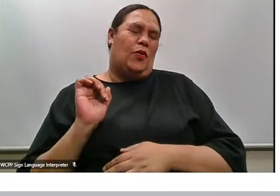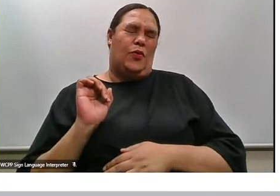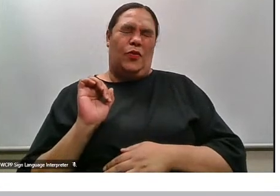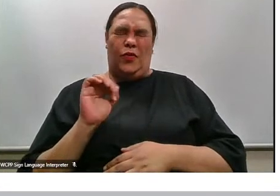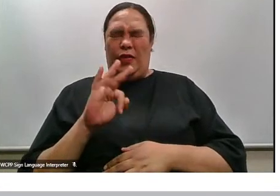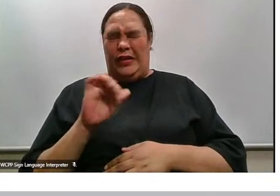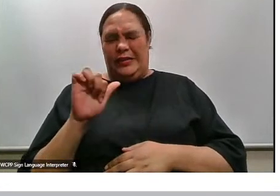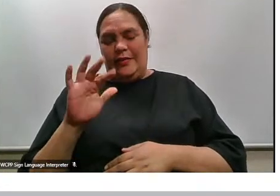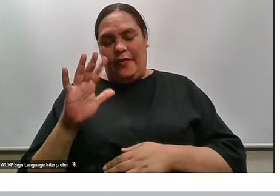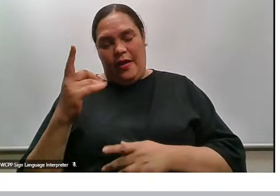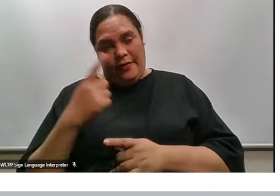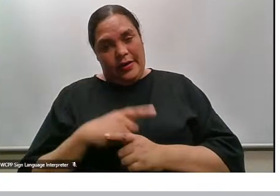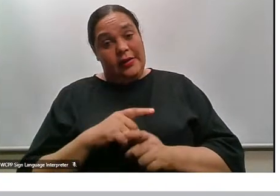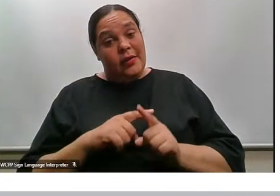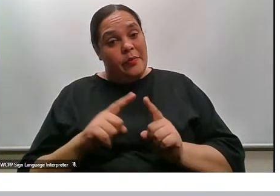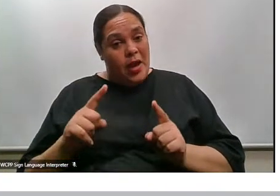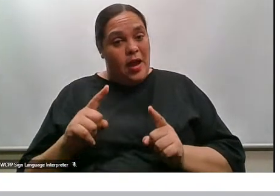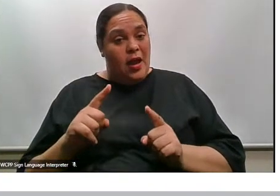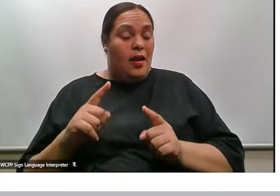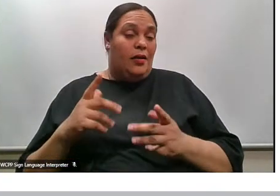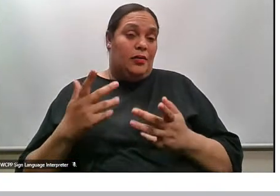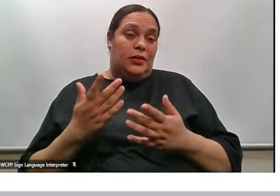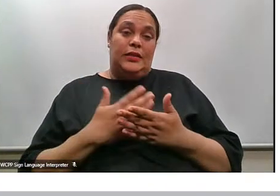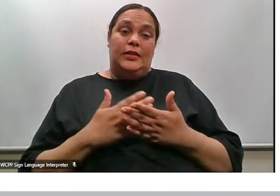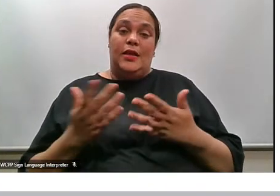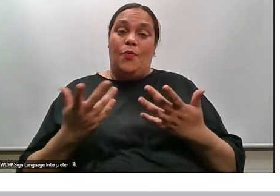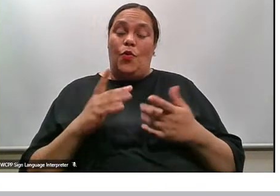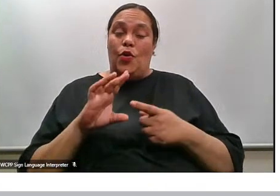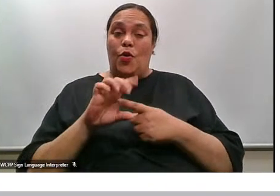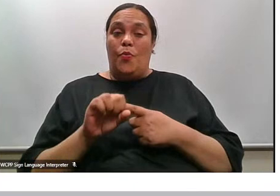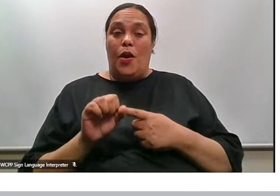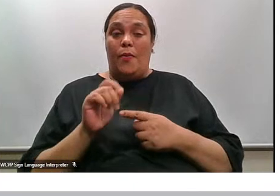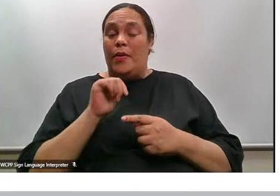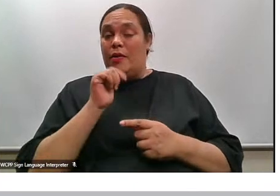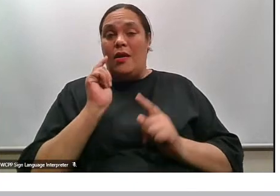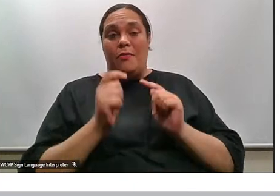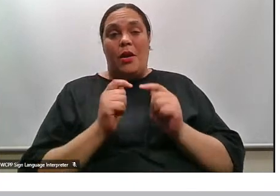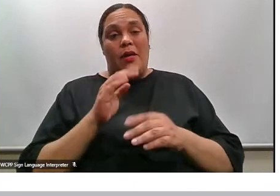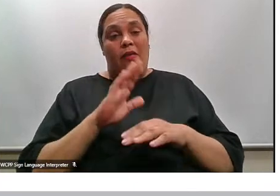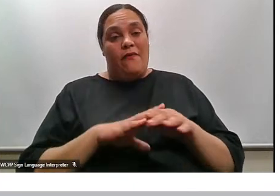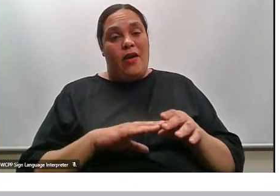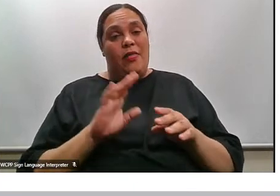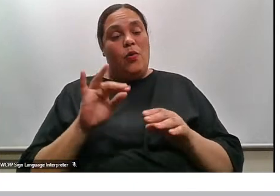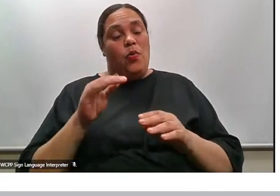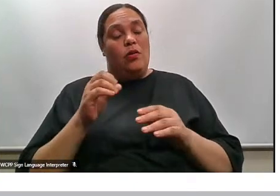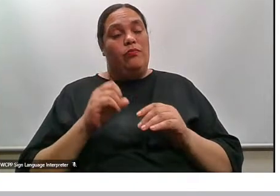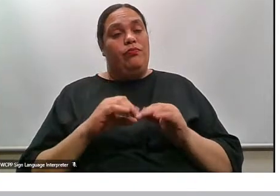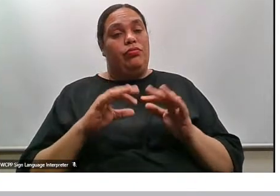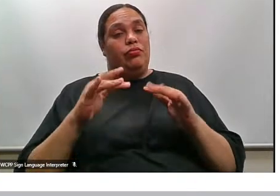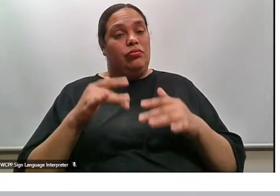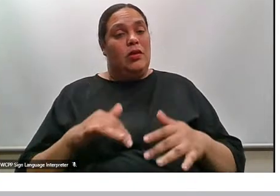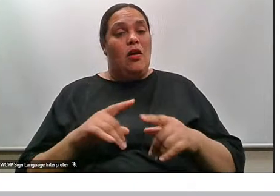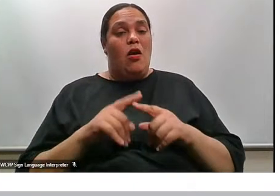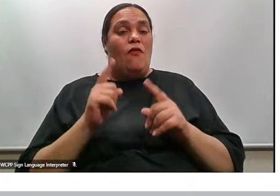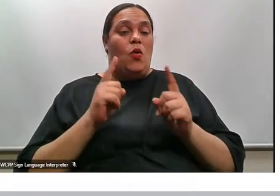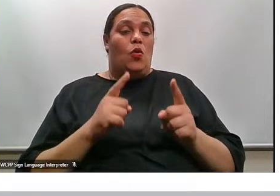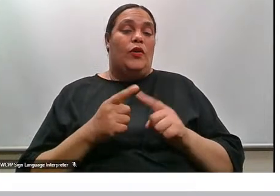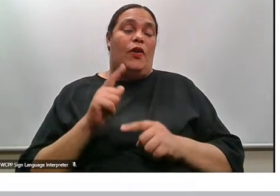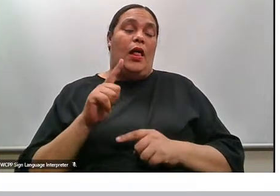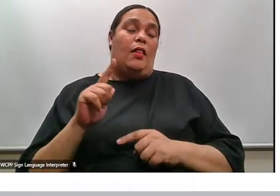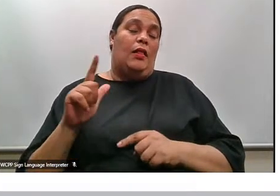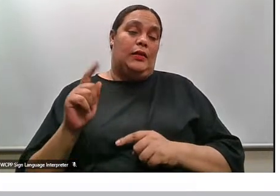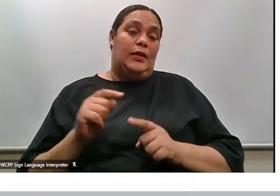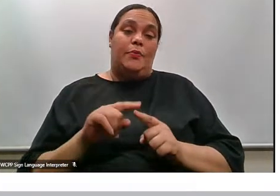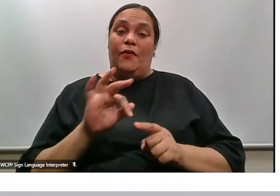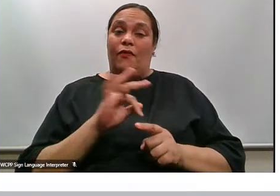365 days. However, in circumstances where we find that the non-payment of the fine is willful disregard of orders of the LLT, what